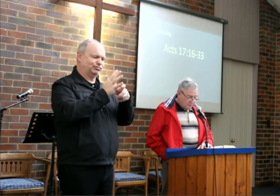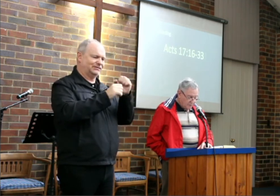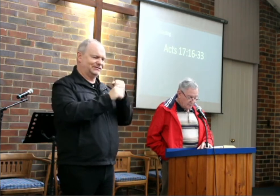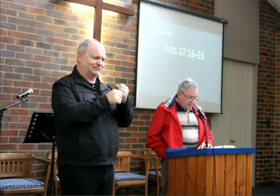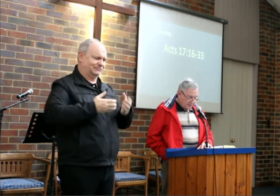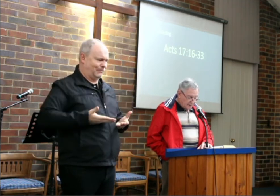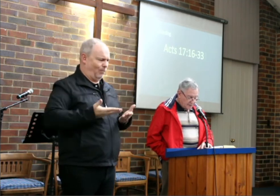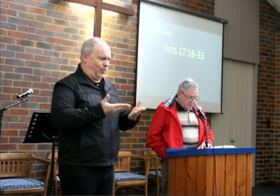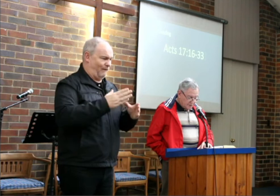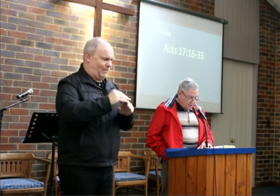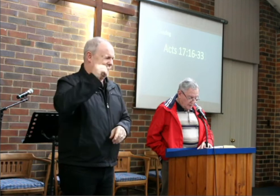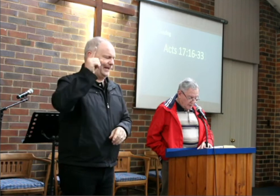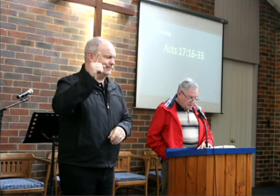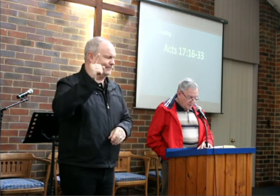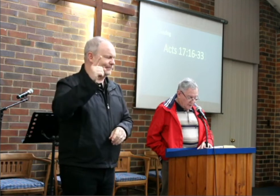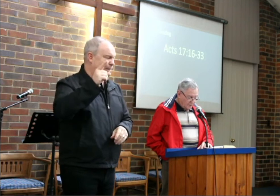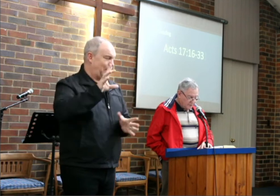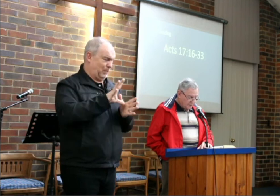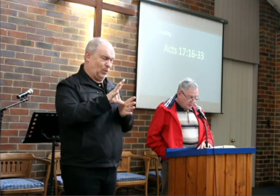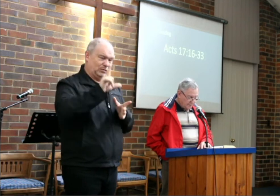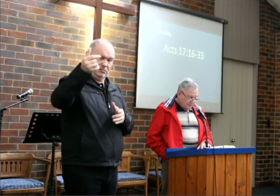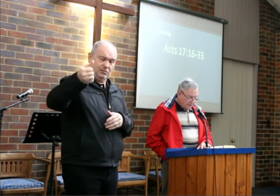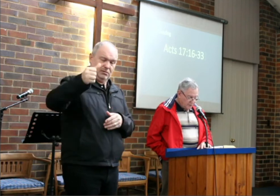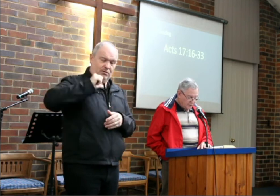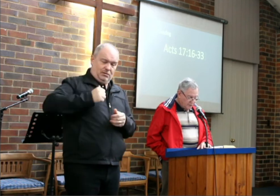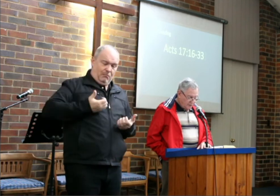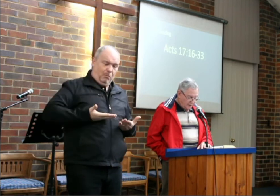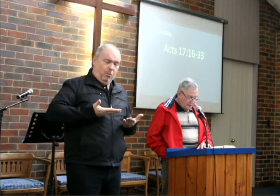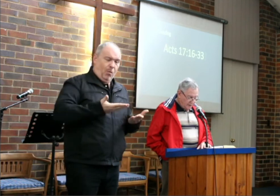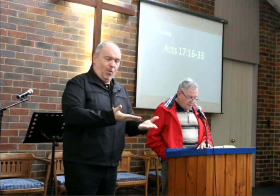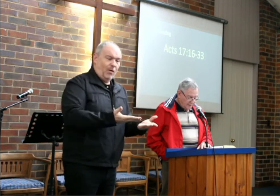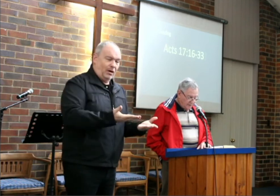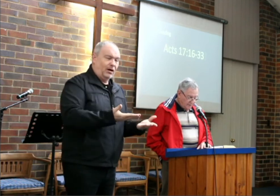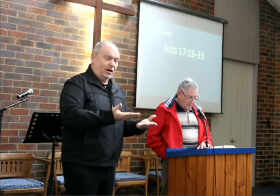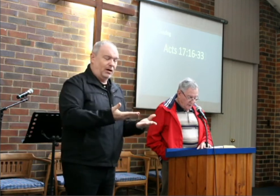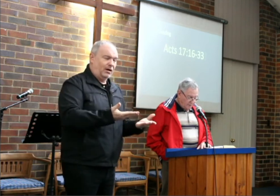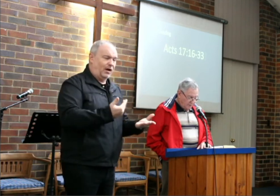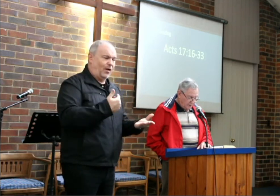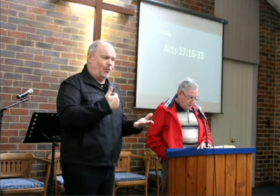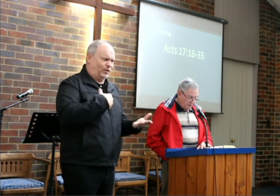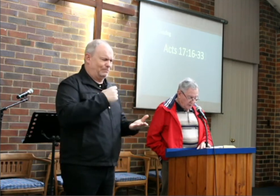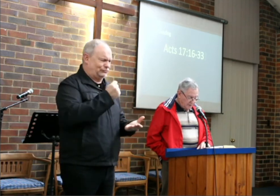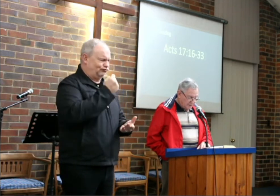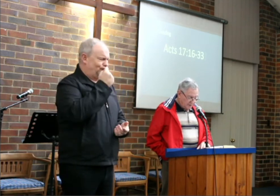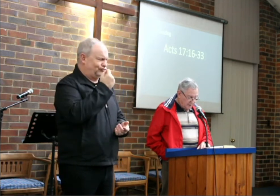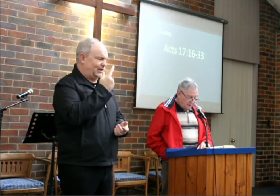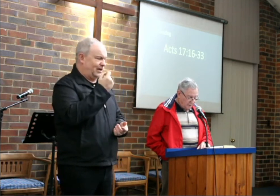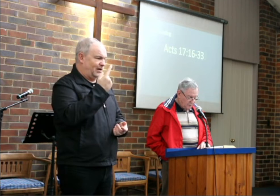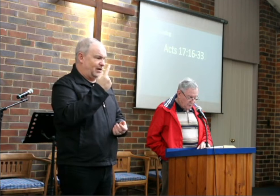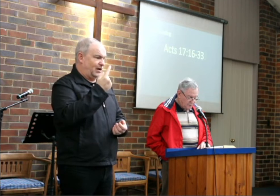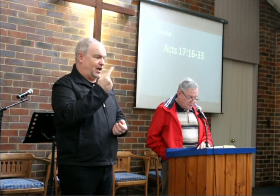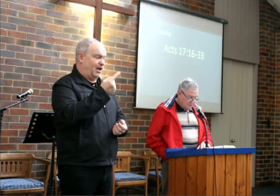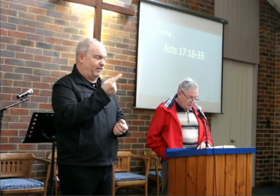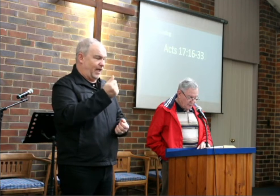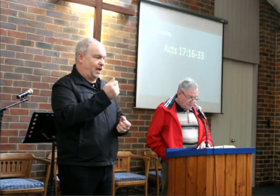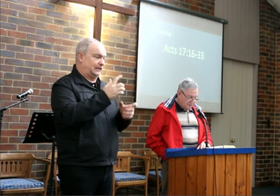Therefore, since we are God's offspring, we should not think that the divine being is like gold